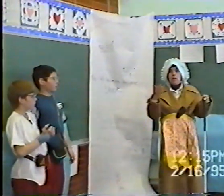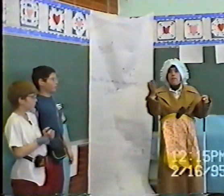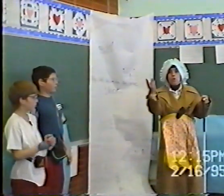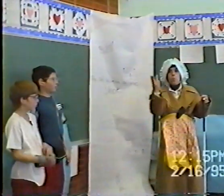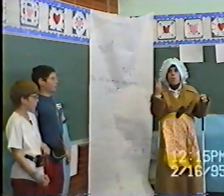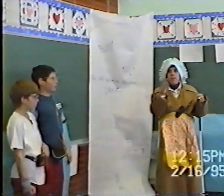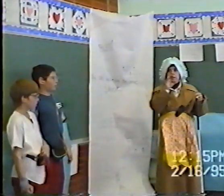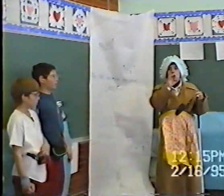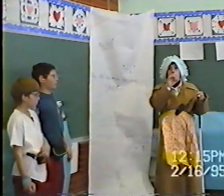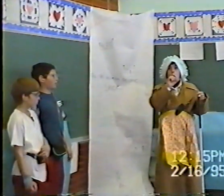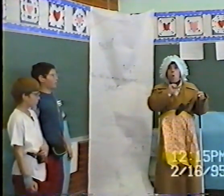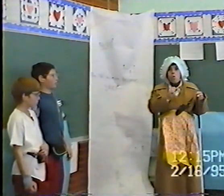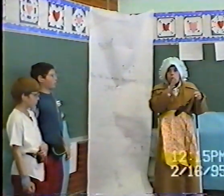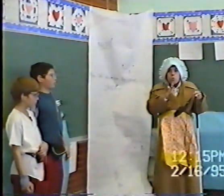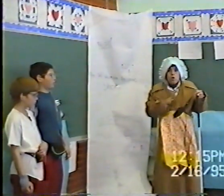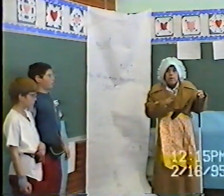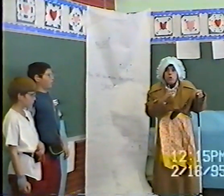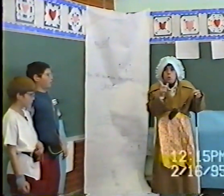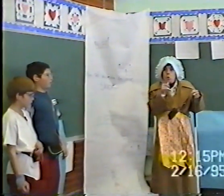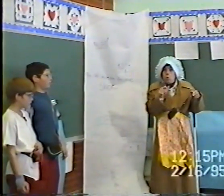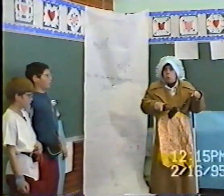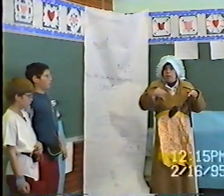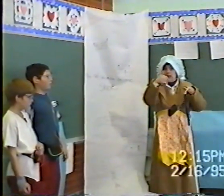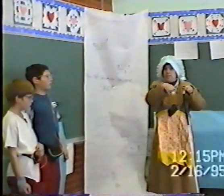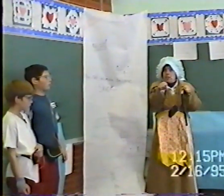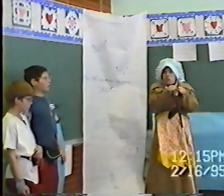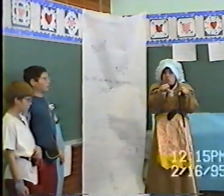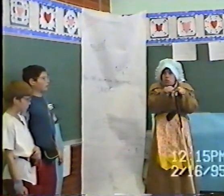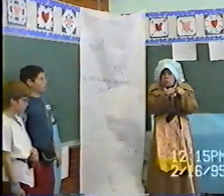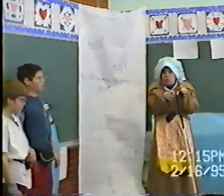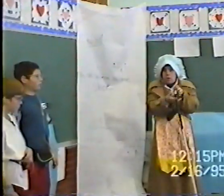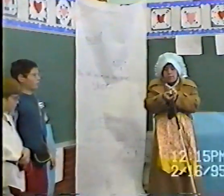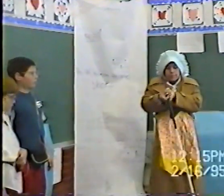There was an old woman who lived in a shoe.